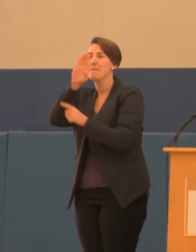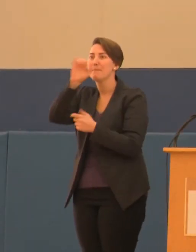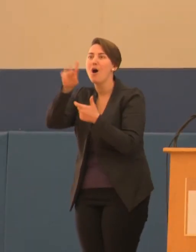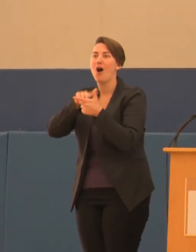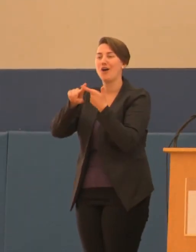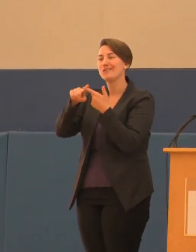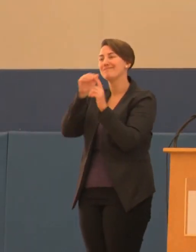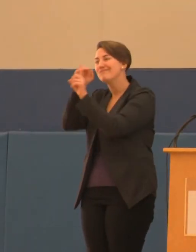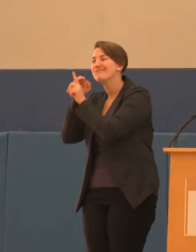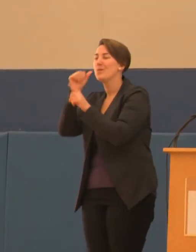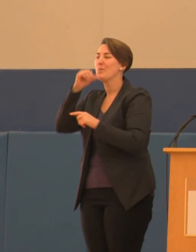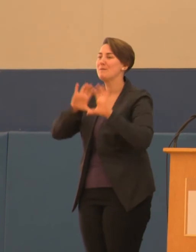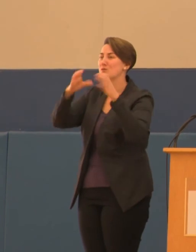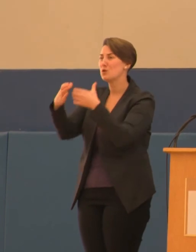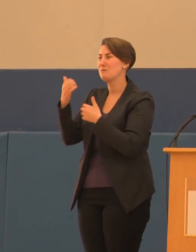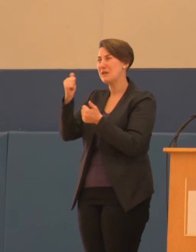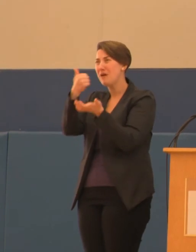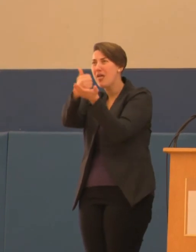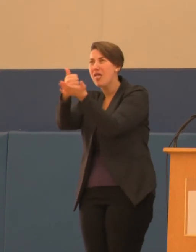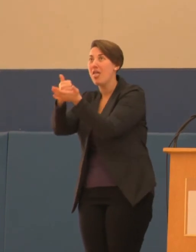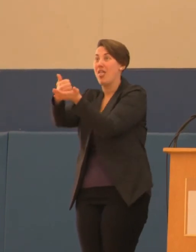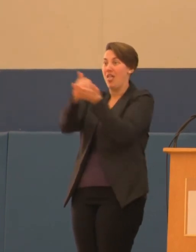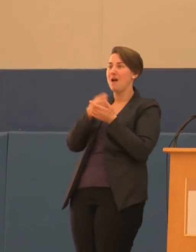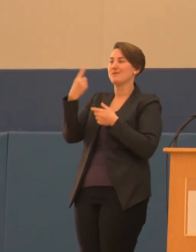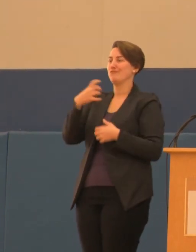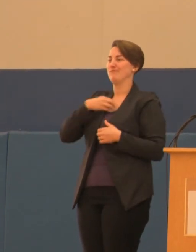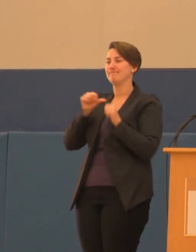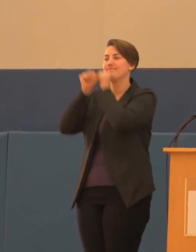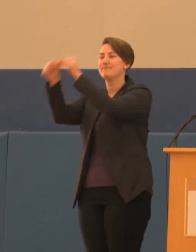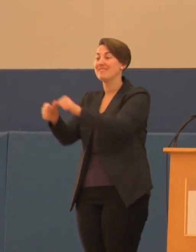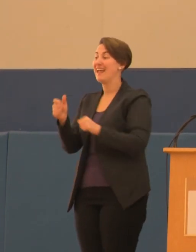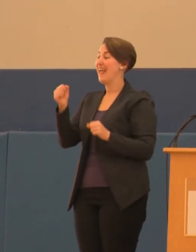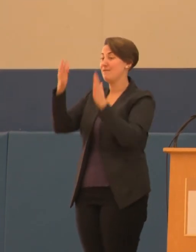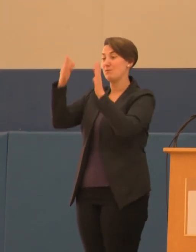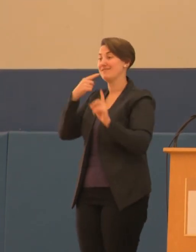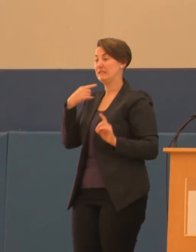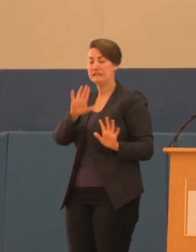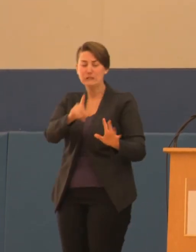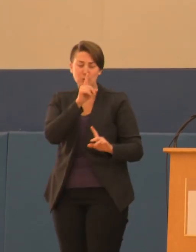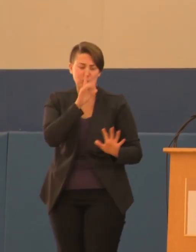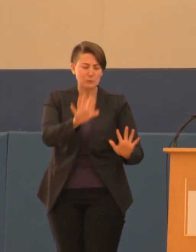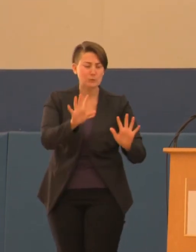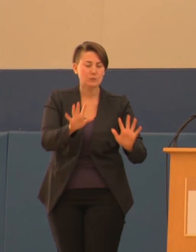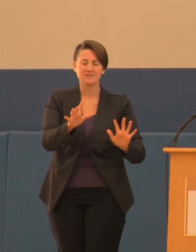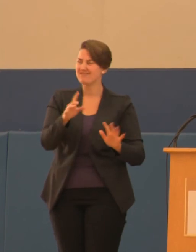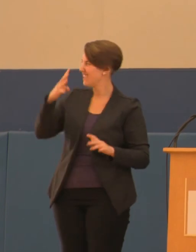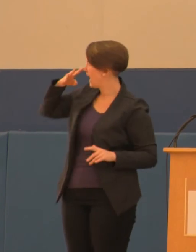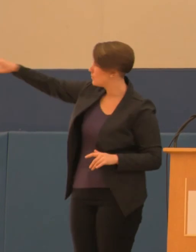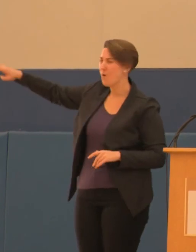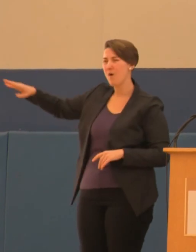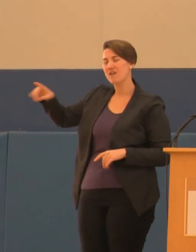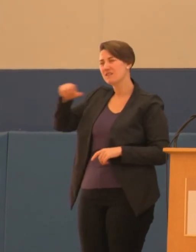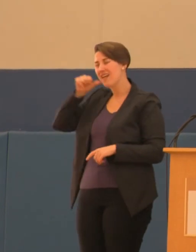groups. Find someone to move your complaint forward. Don't let that person telling you, be quiet. Don't let that